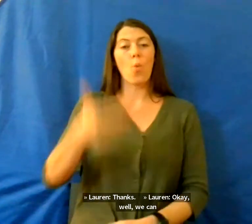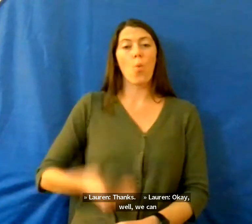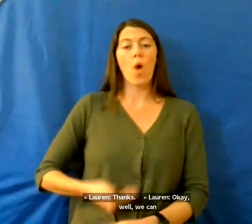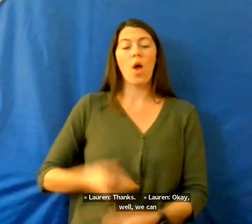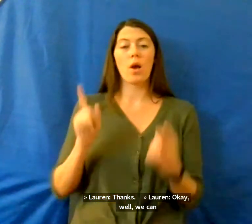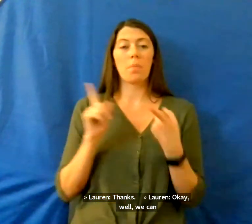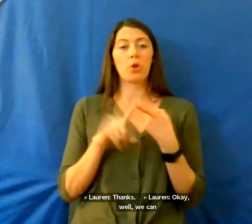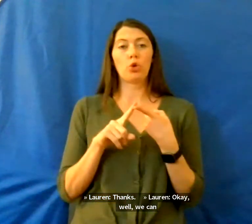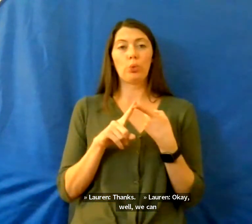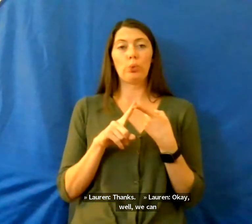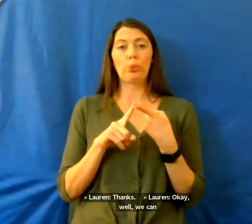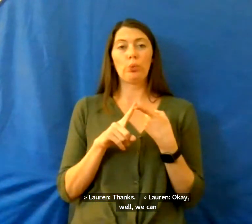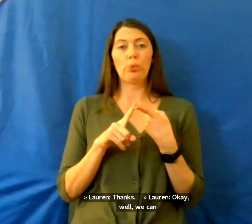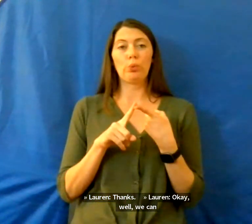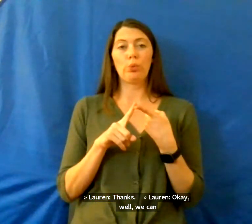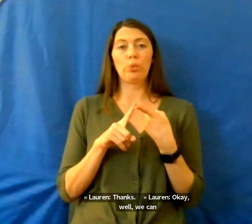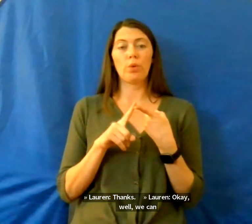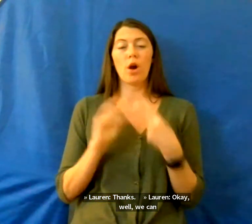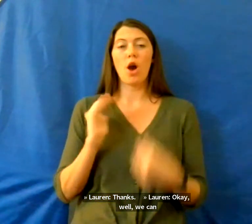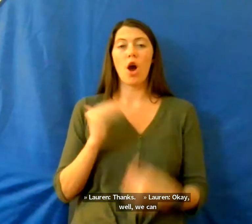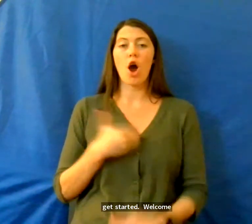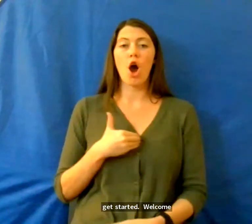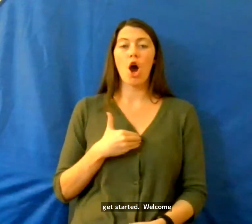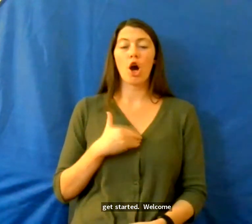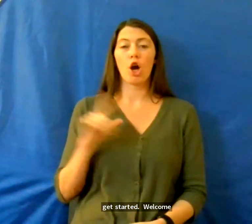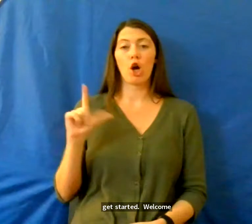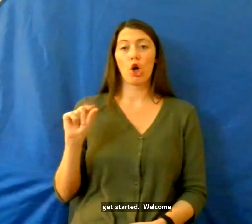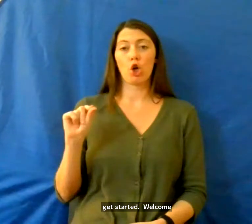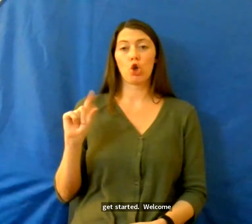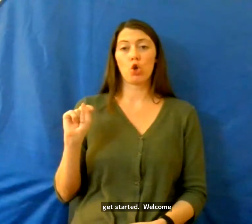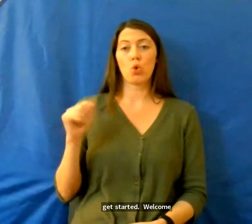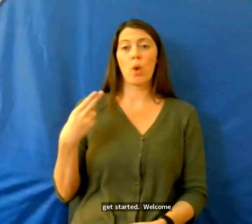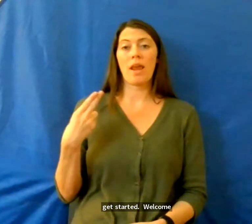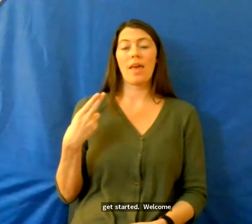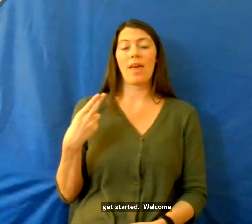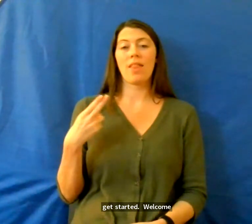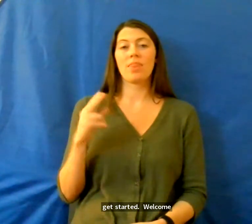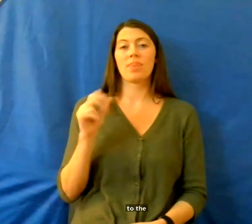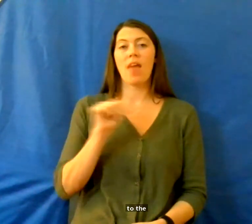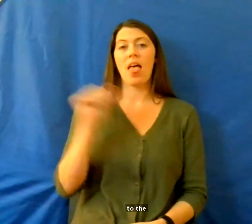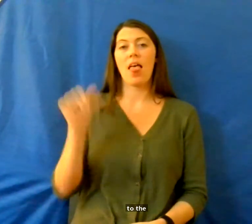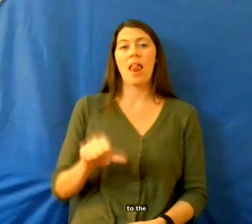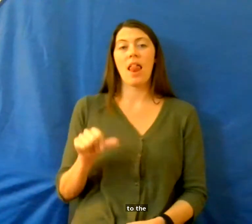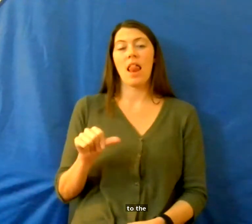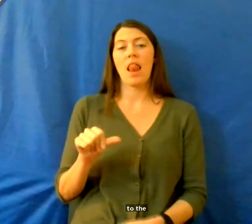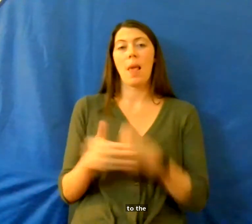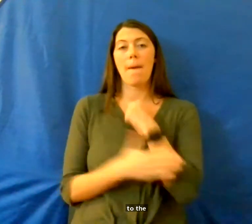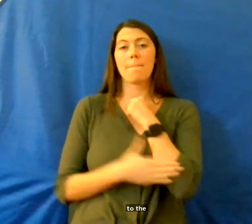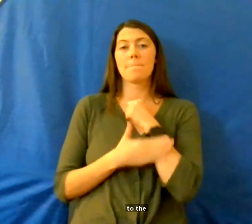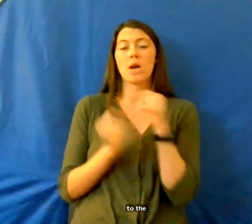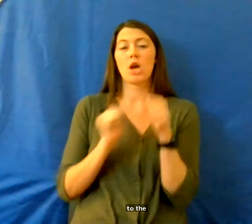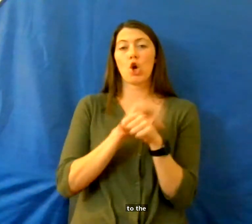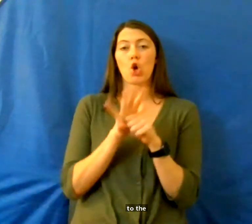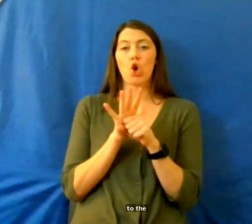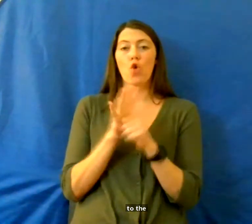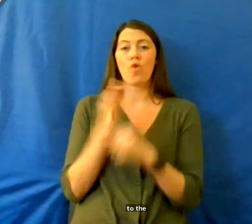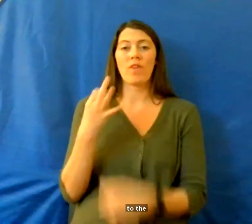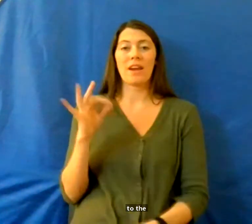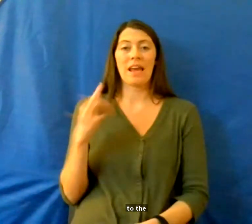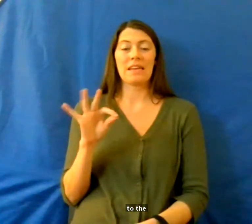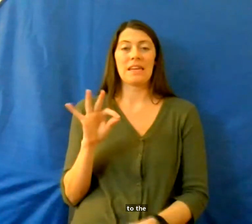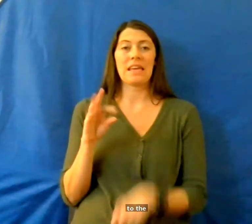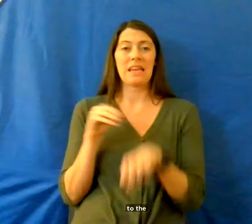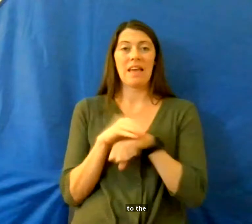the 20th Alameda County COVID-19 Community Advisory Group for